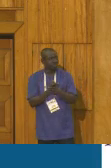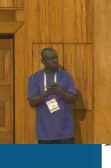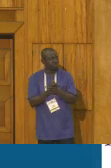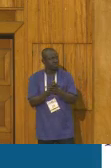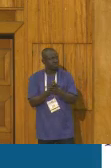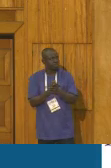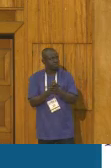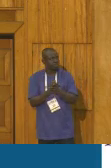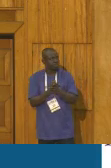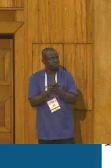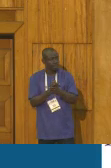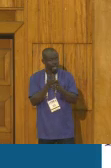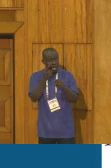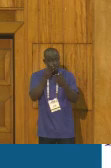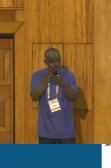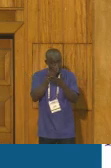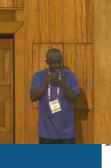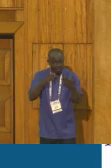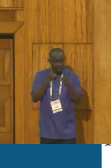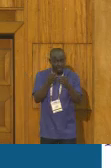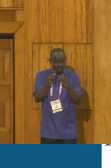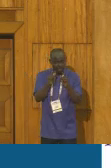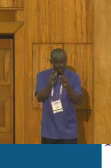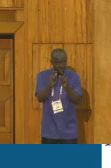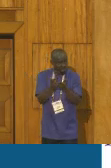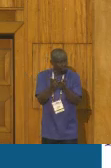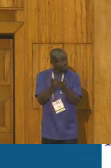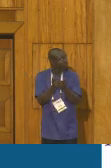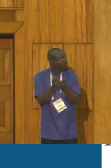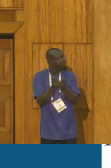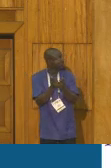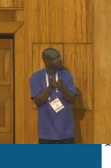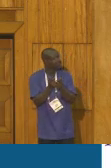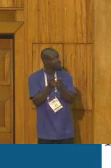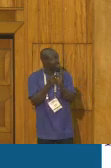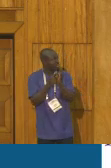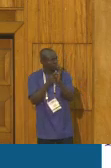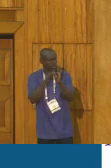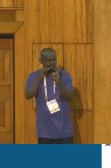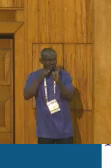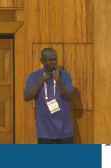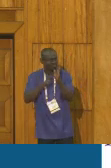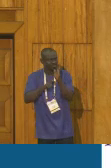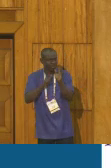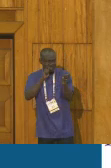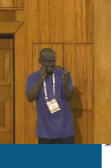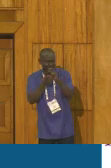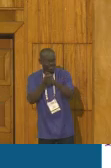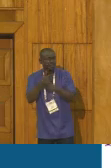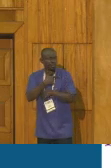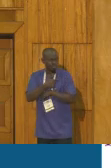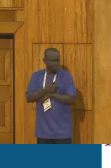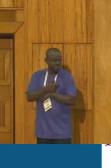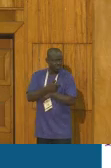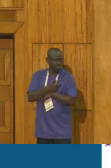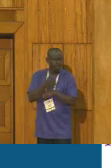to the key population group, the odds ratio were lower in terms of switching to PrEP